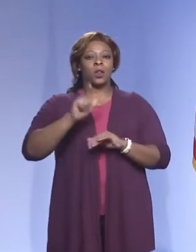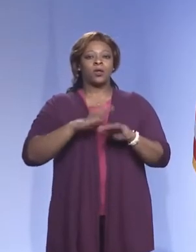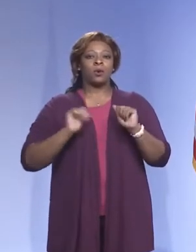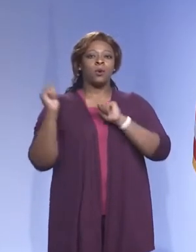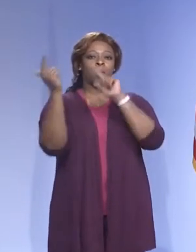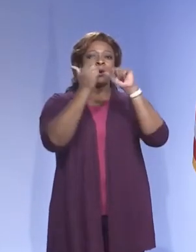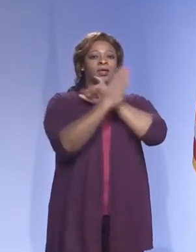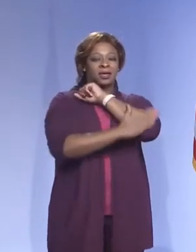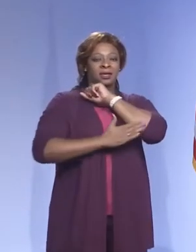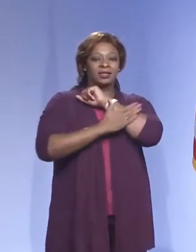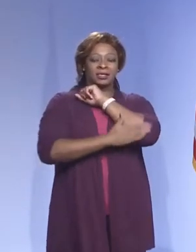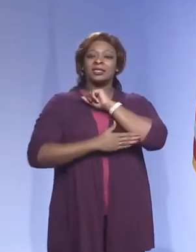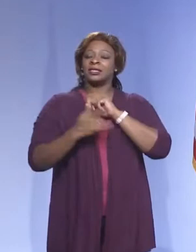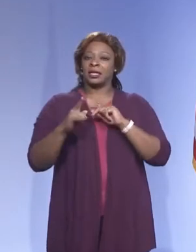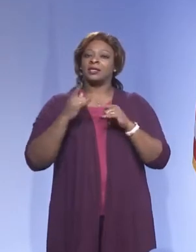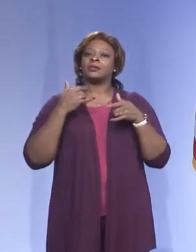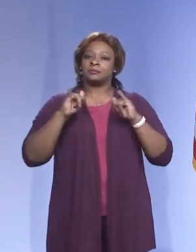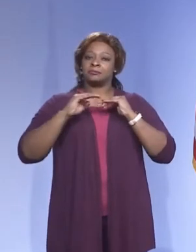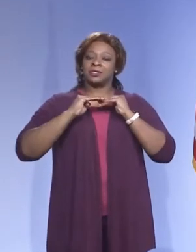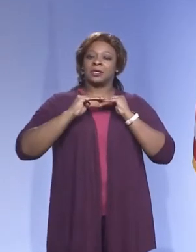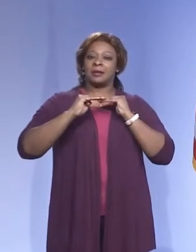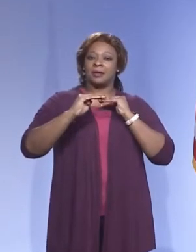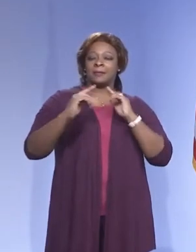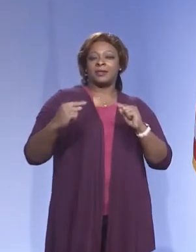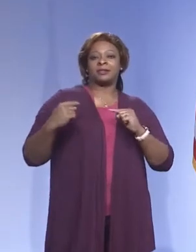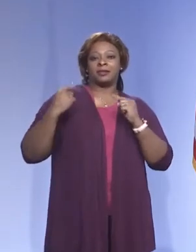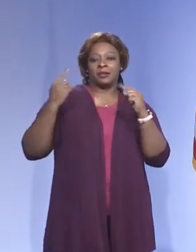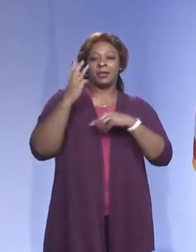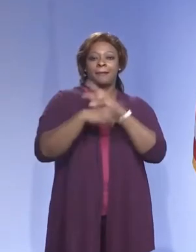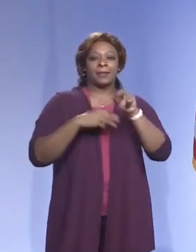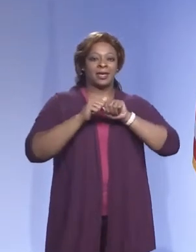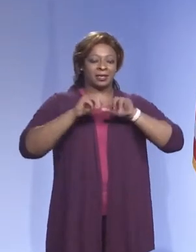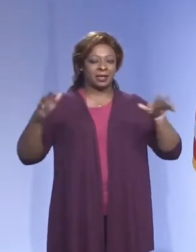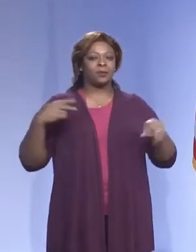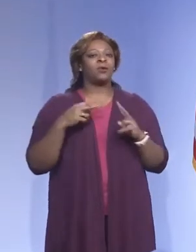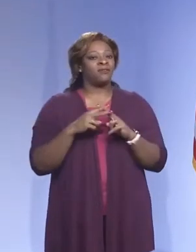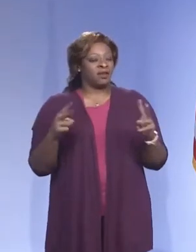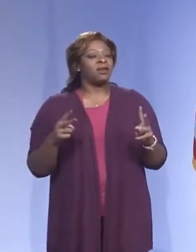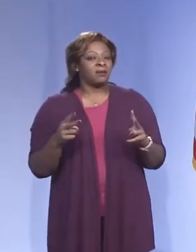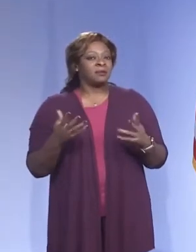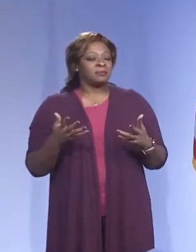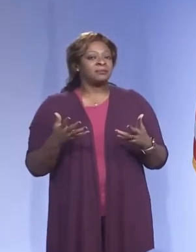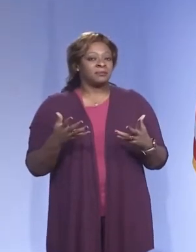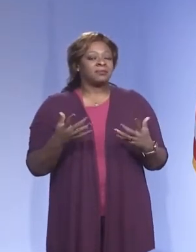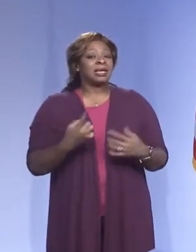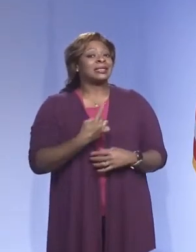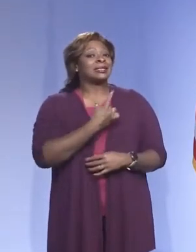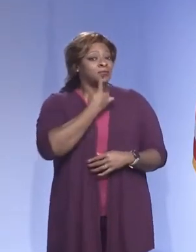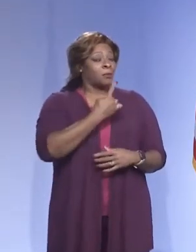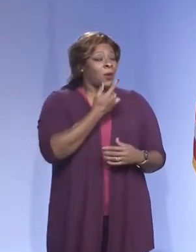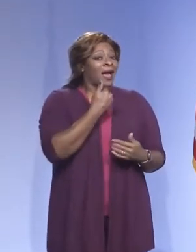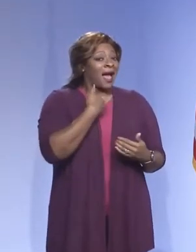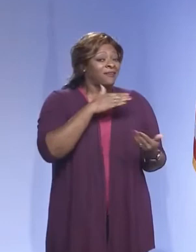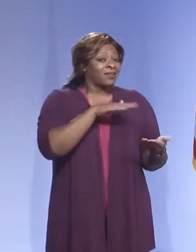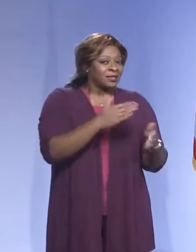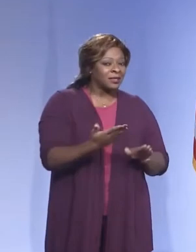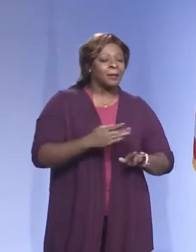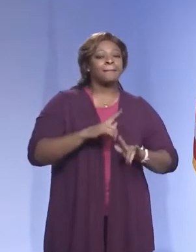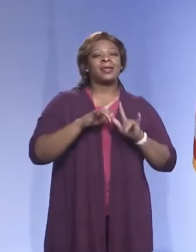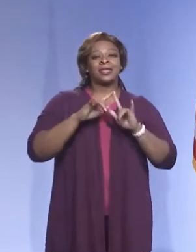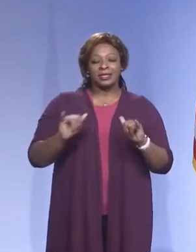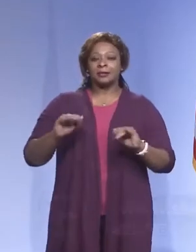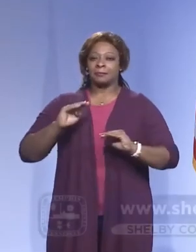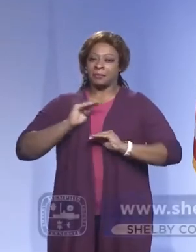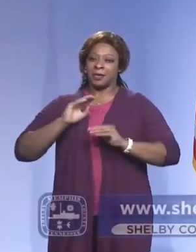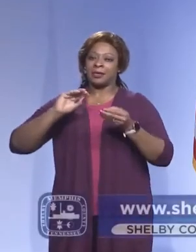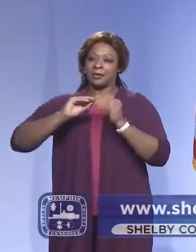of the country, and that's remained stable throughout the pandemic. And we're very disappointed in any death, but are pleased that